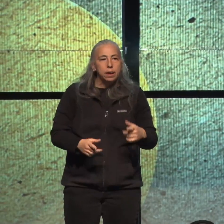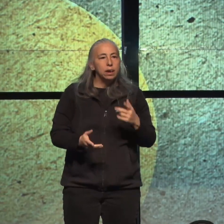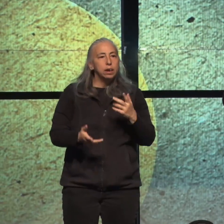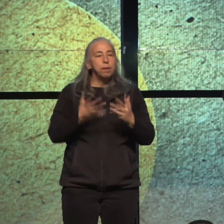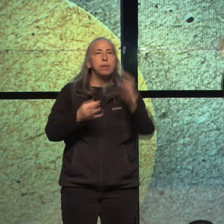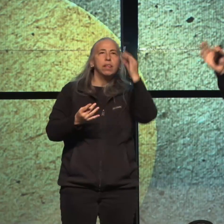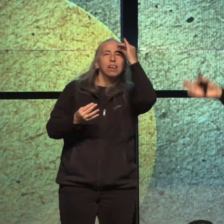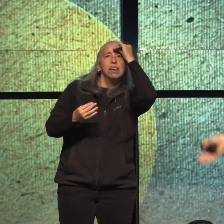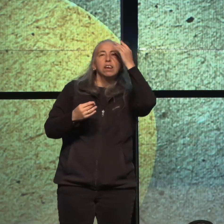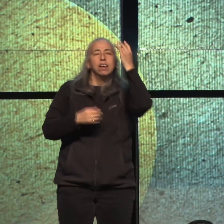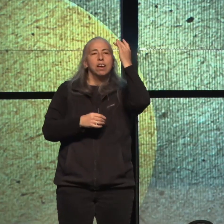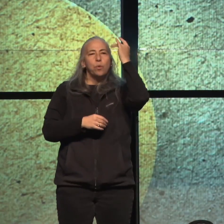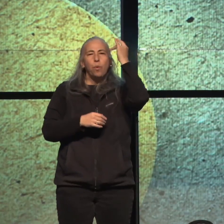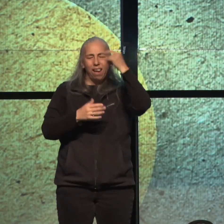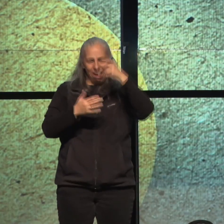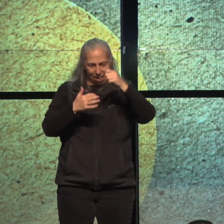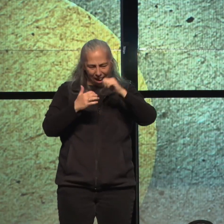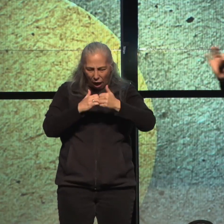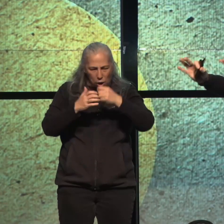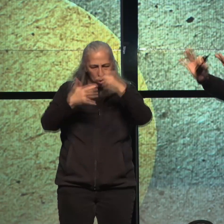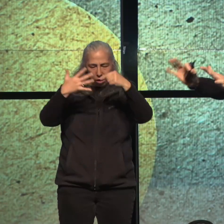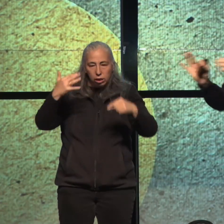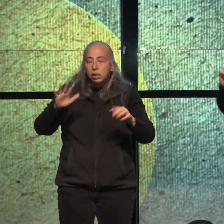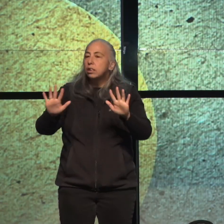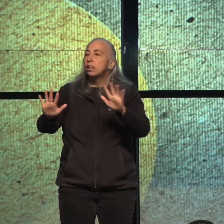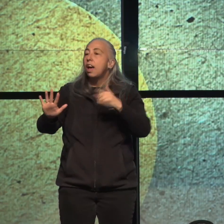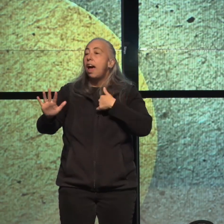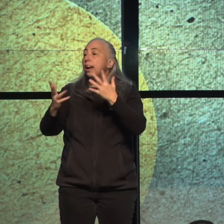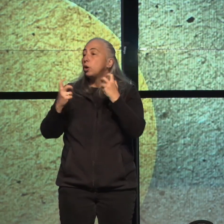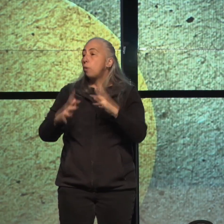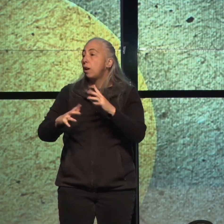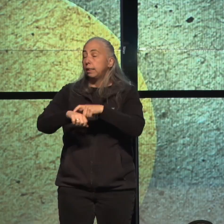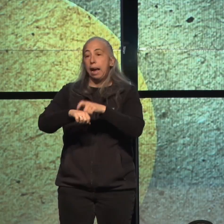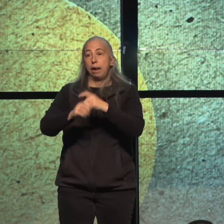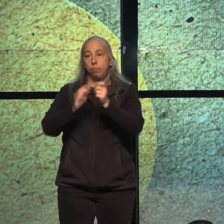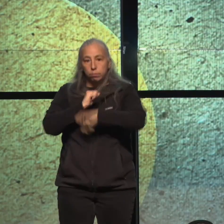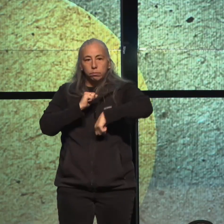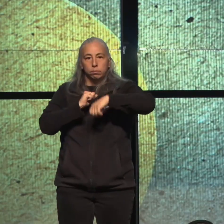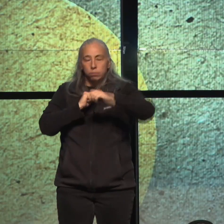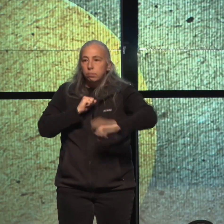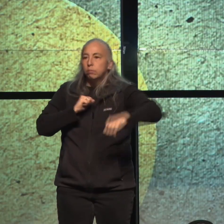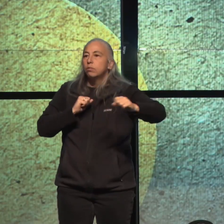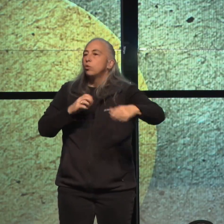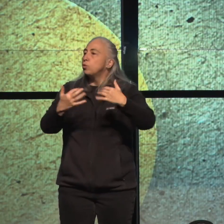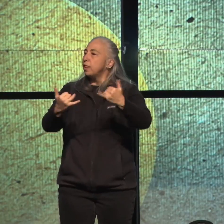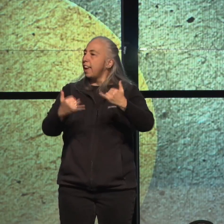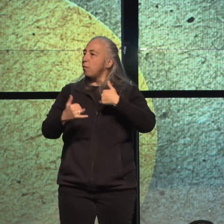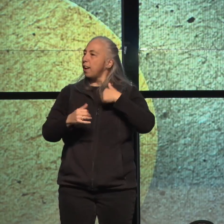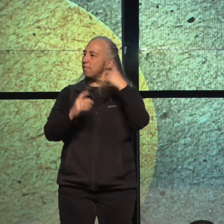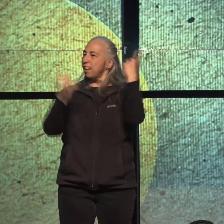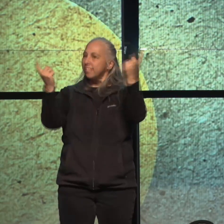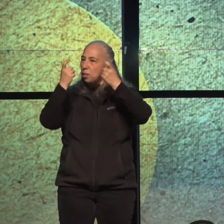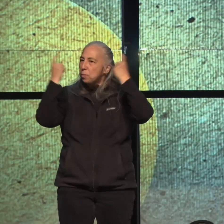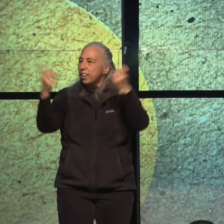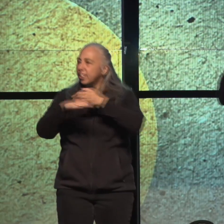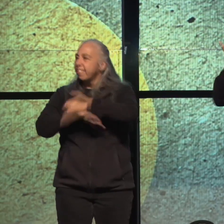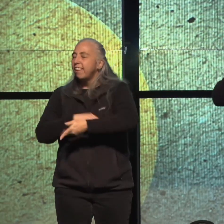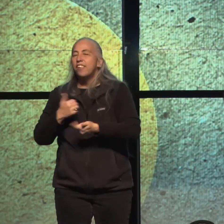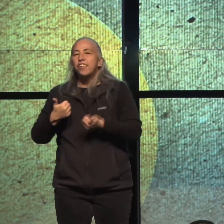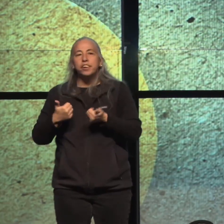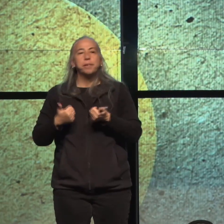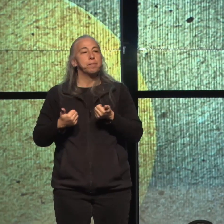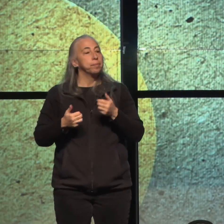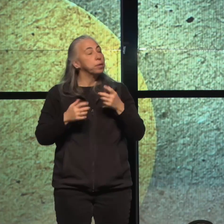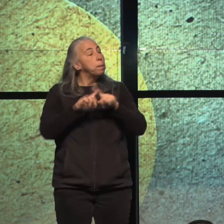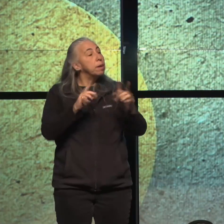mean, we don't have enough time. I'm trying not to take a lot of time today because we got a celebration, a meeting, but how that